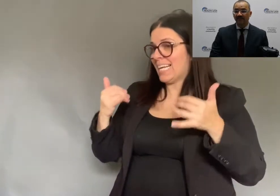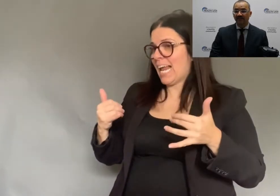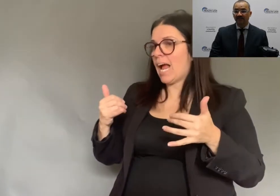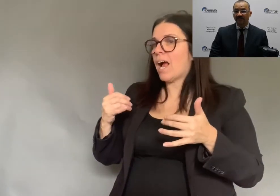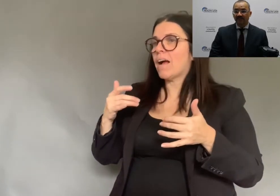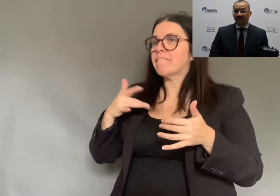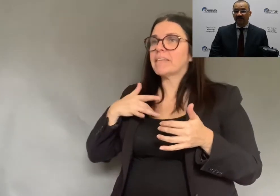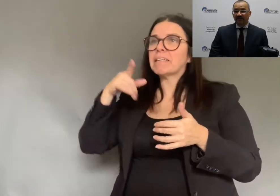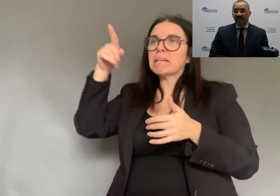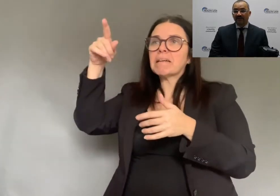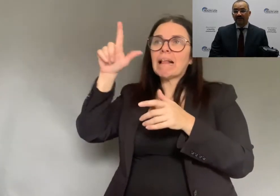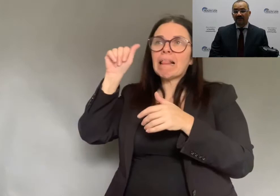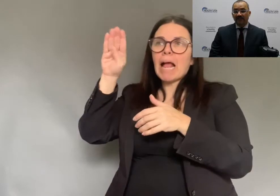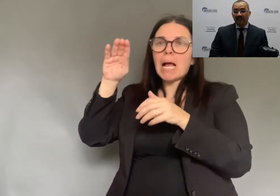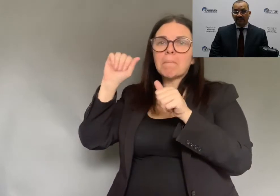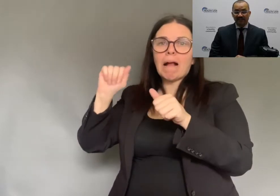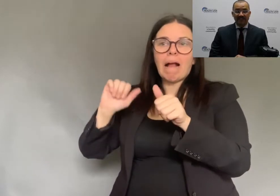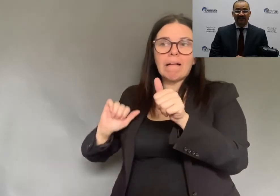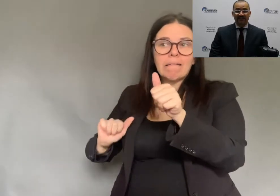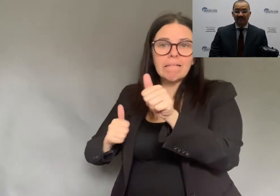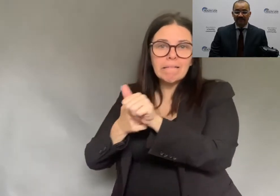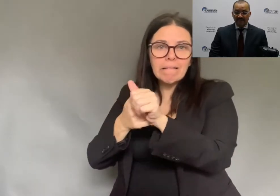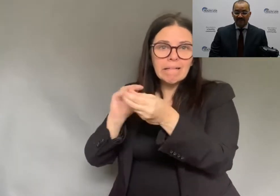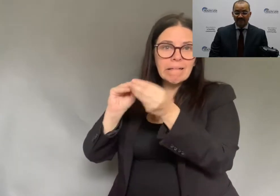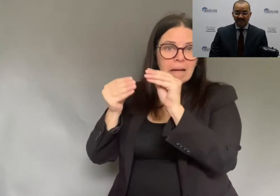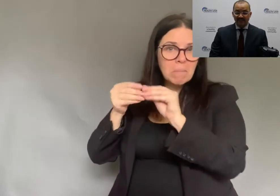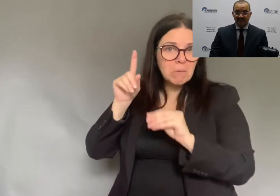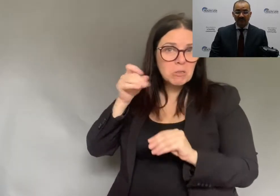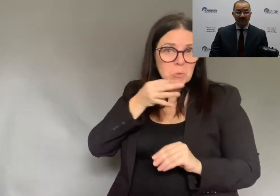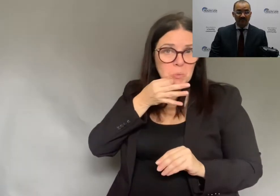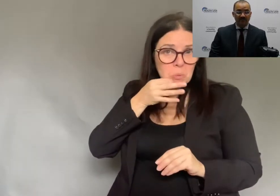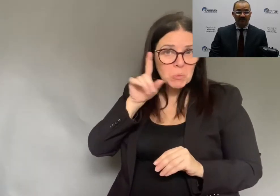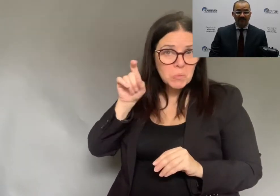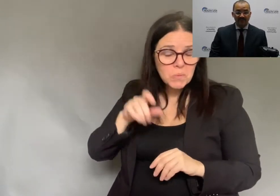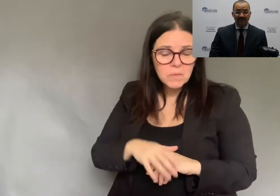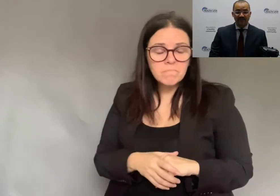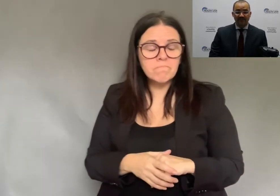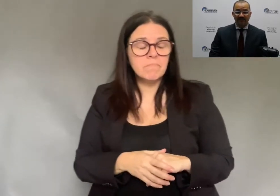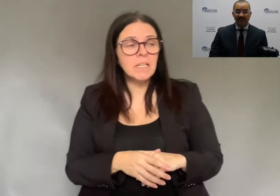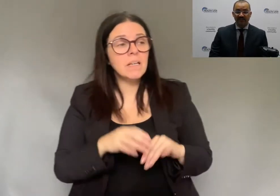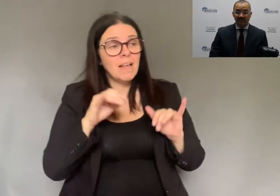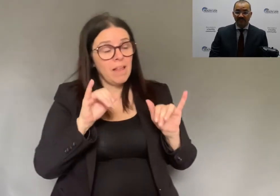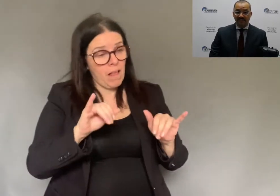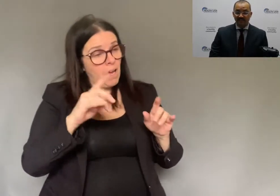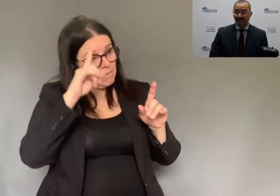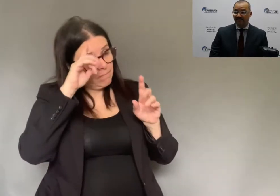have to catch up on the pending tests? That is the hope, because we have done